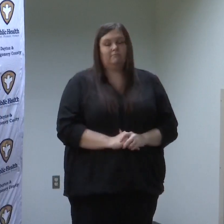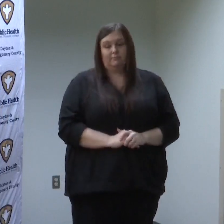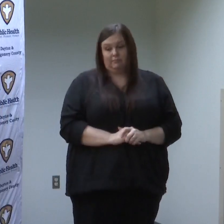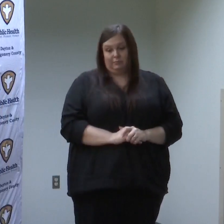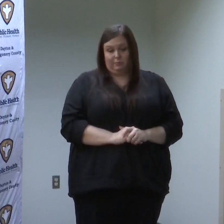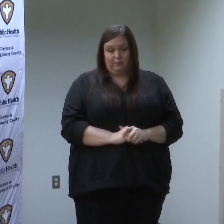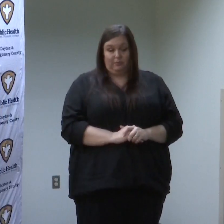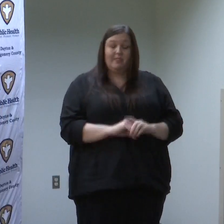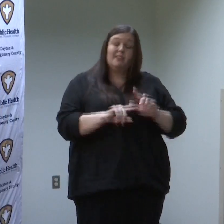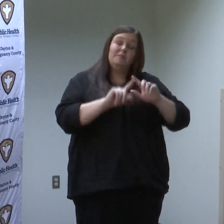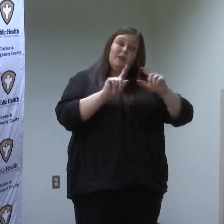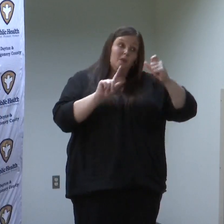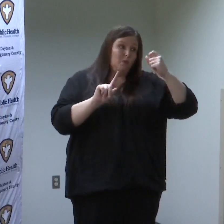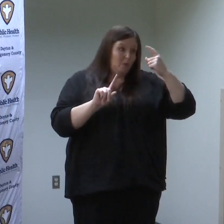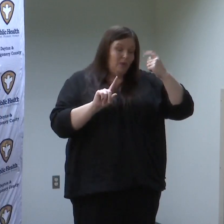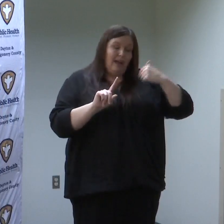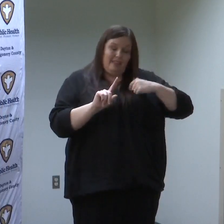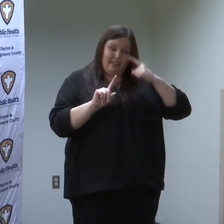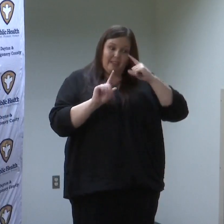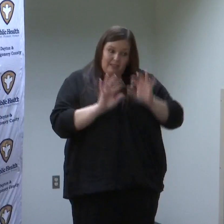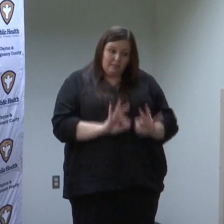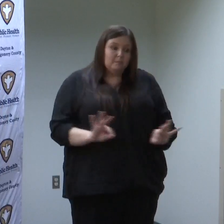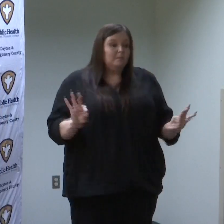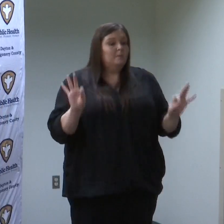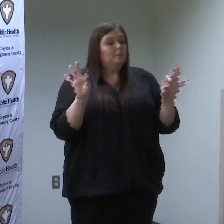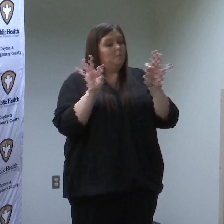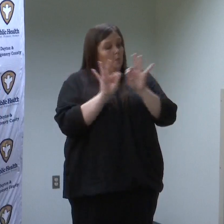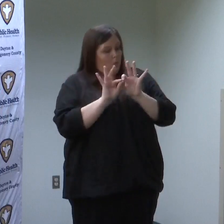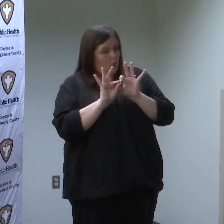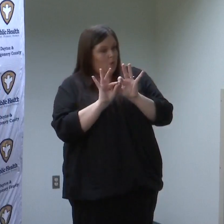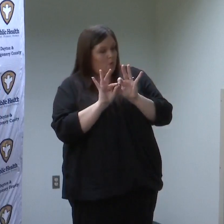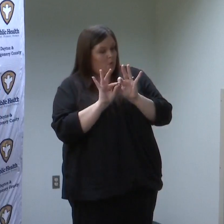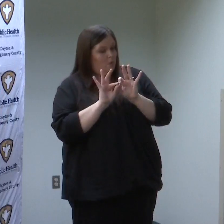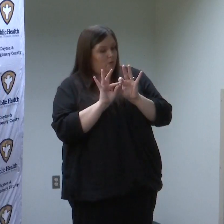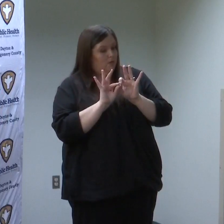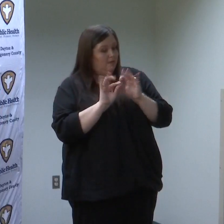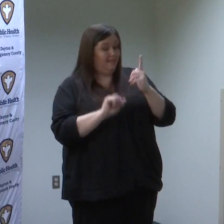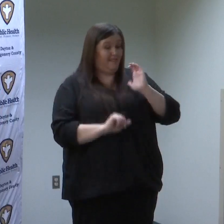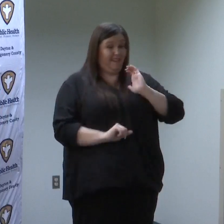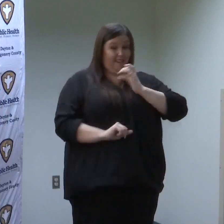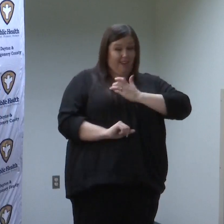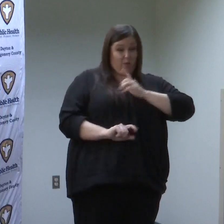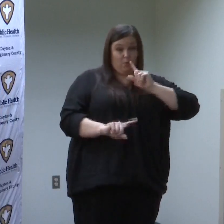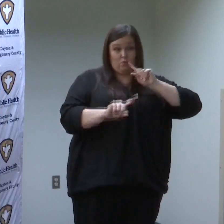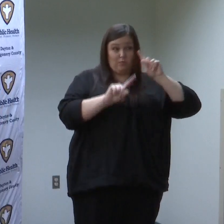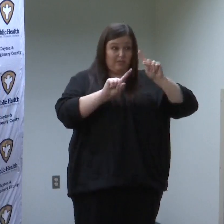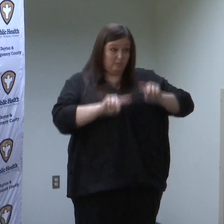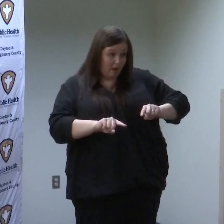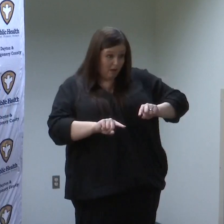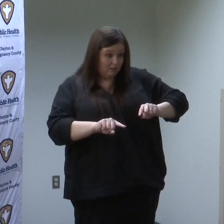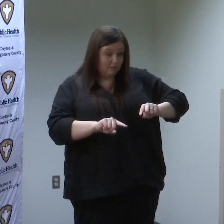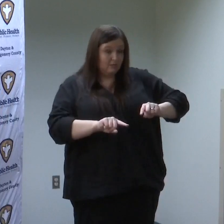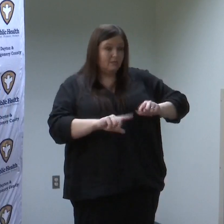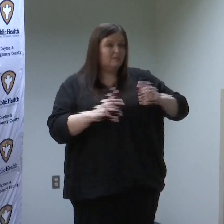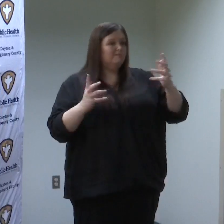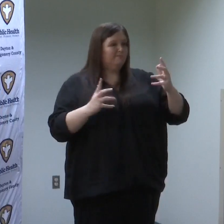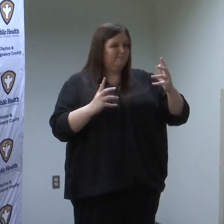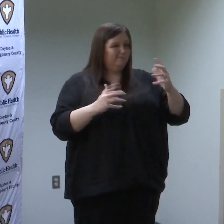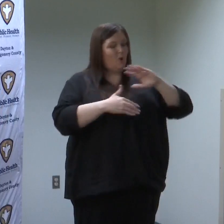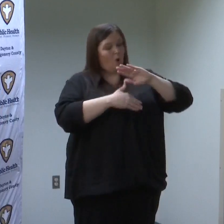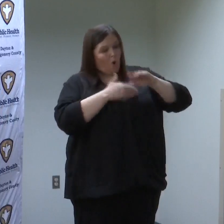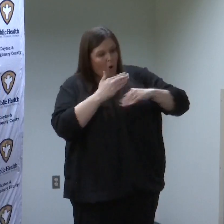But I think equally important, we also know that our response structure in this community, all